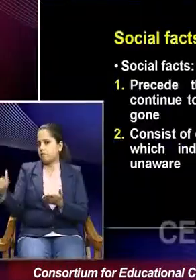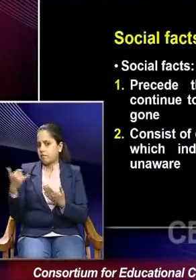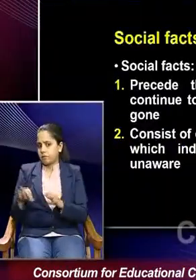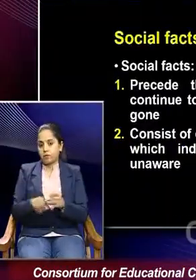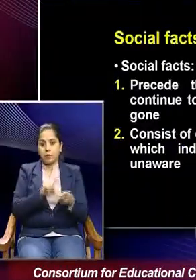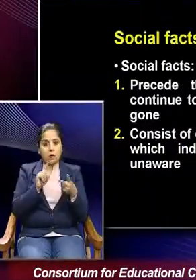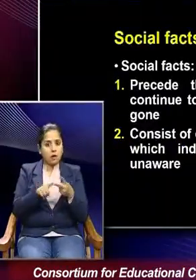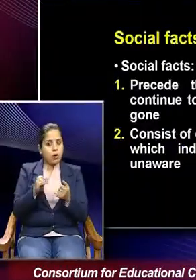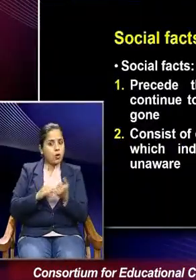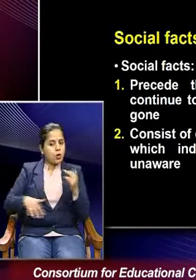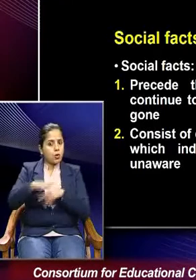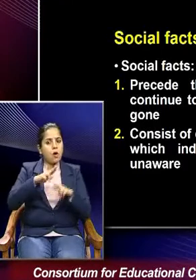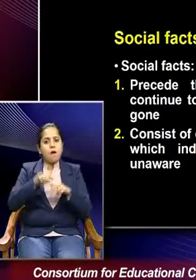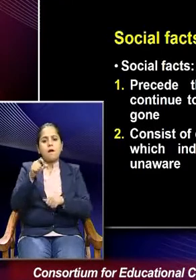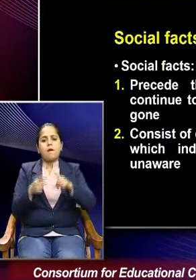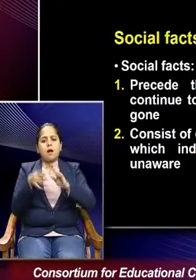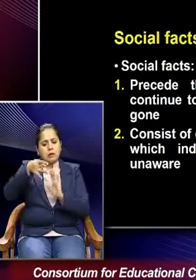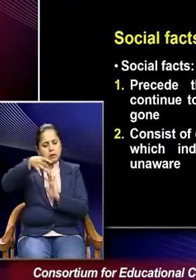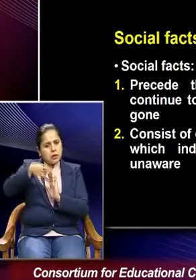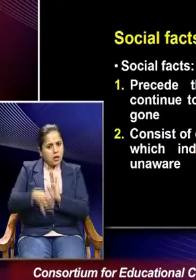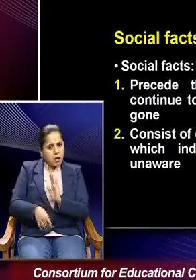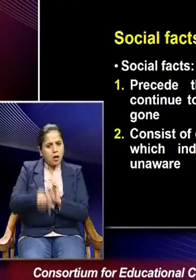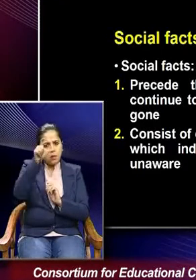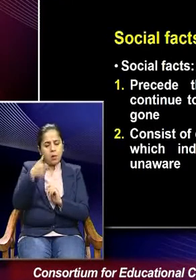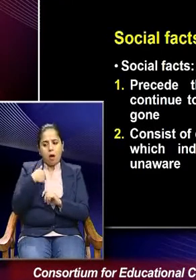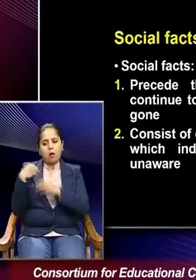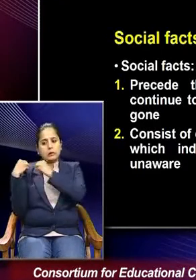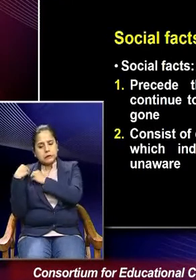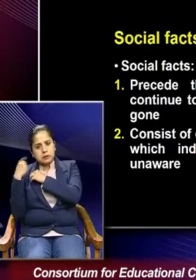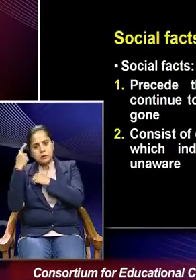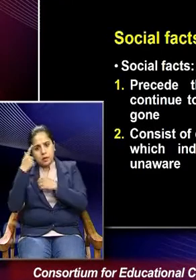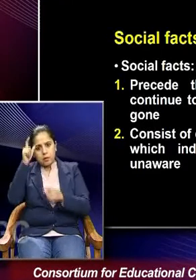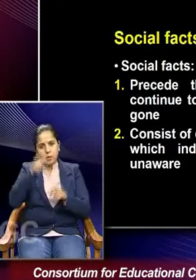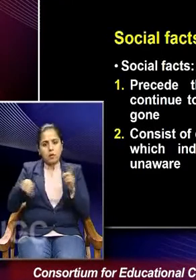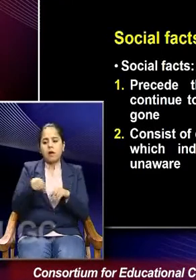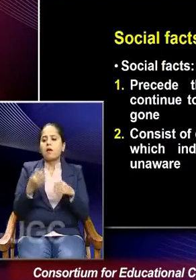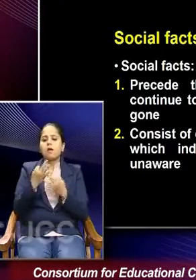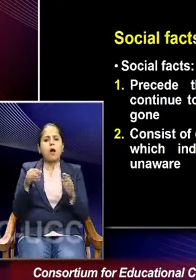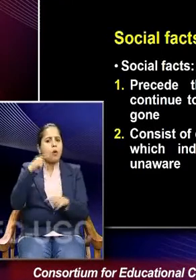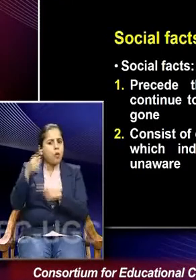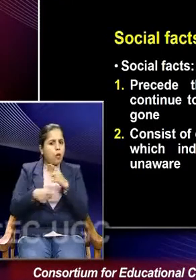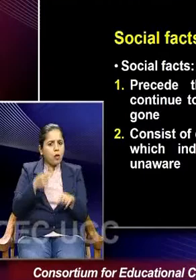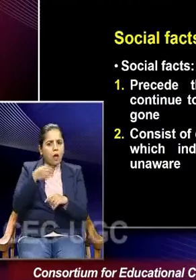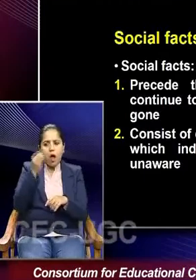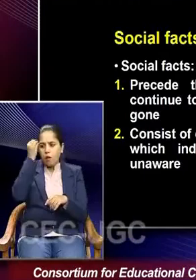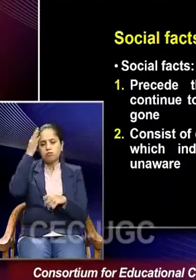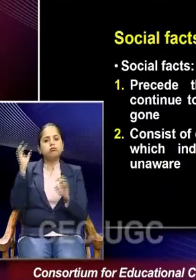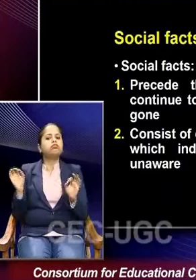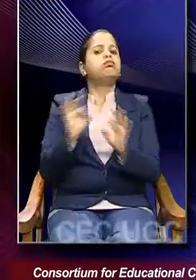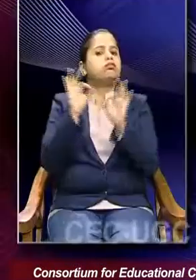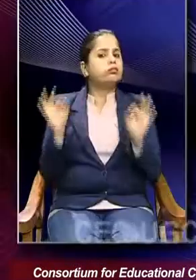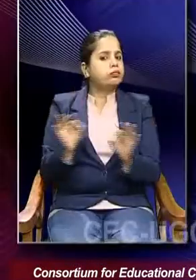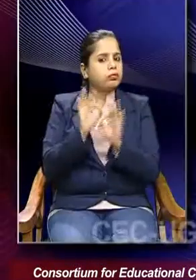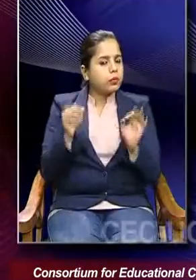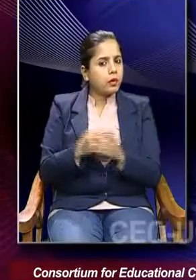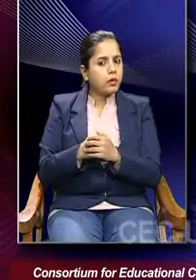social fact consists of details on obligations which individuals are frequently unaware. So,